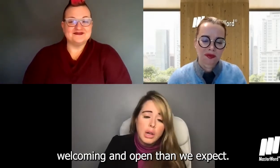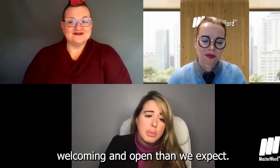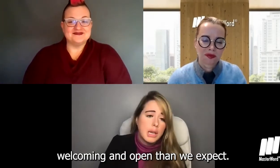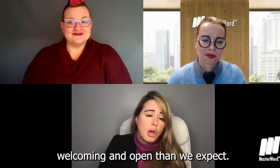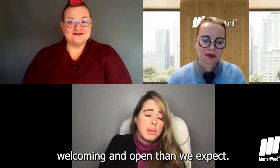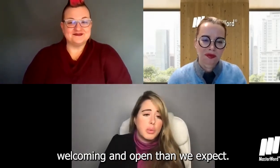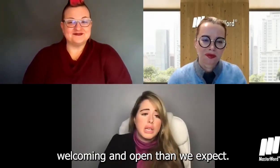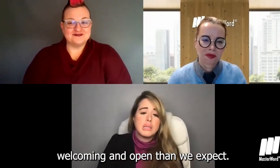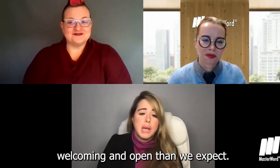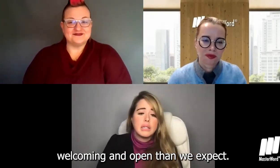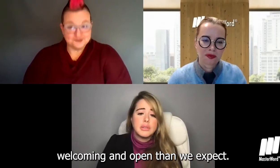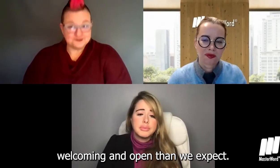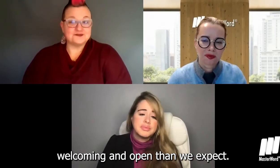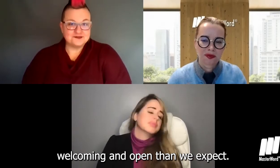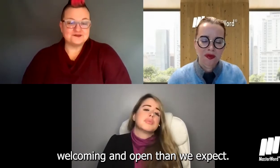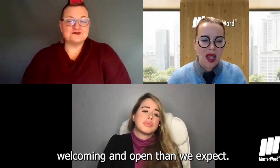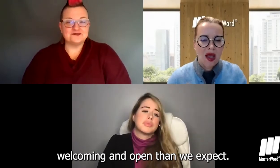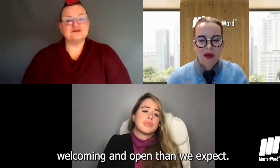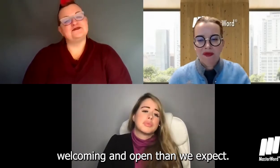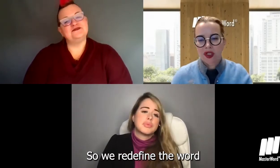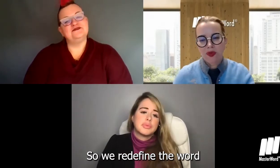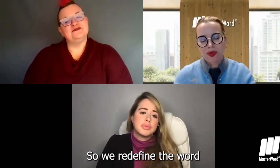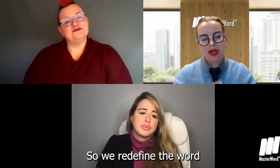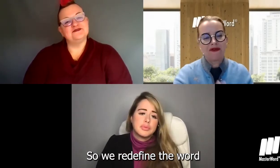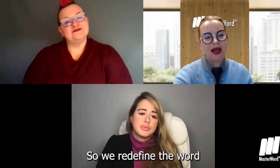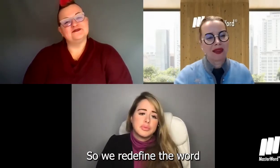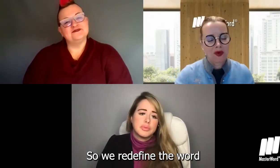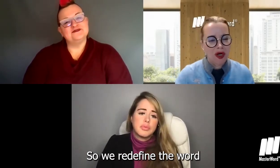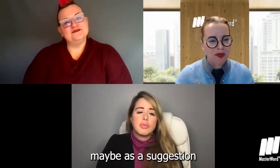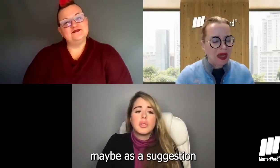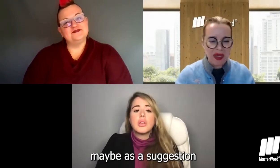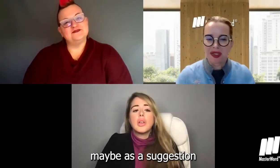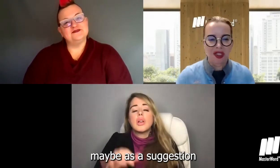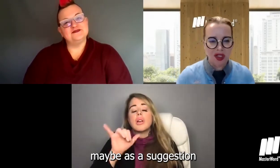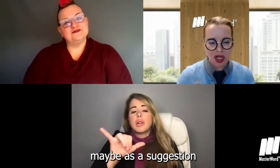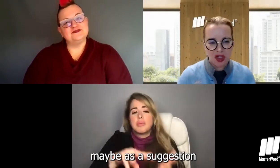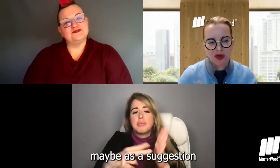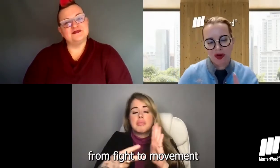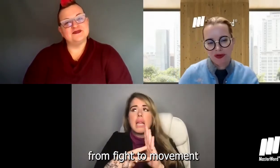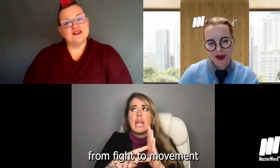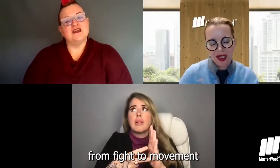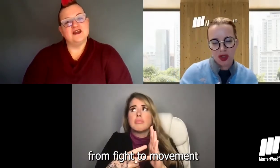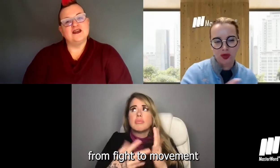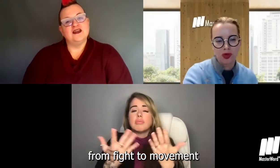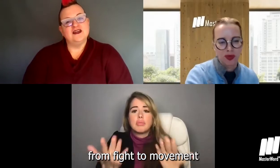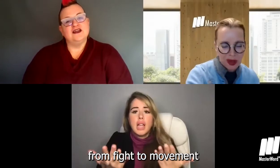welcoming and open than we expect. So we redefined the word maybe as a suggestion from fight to movement